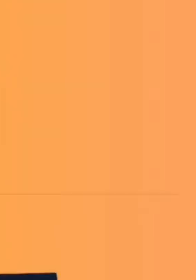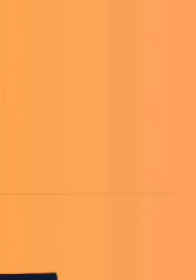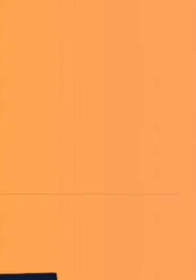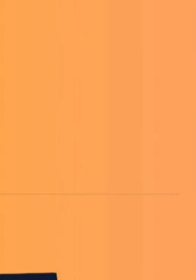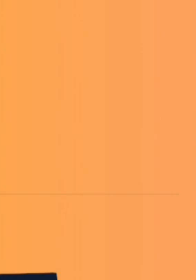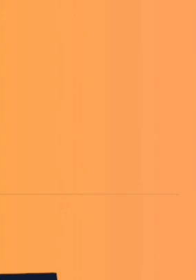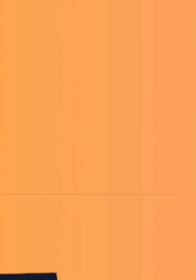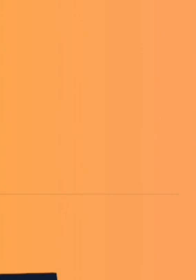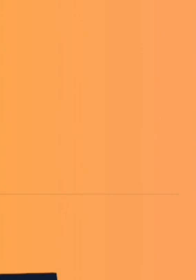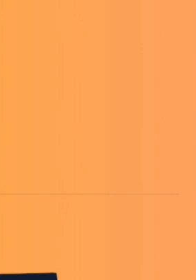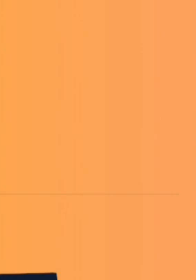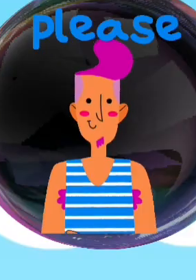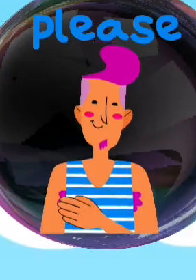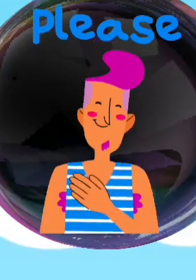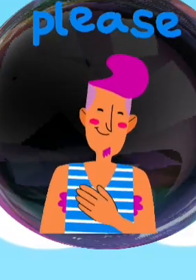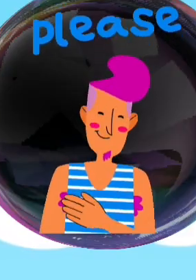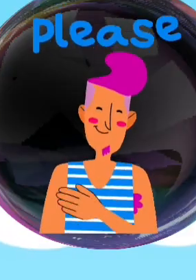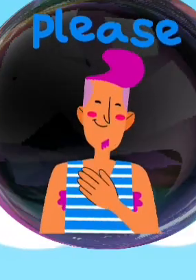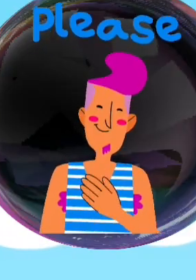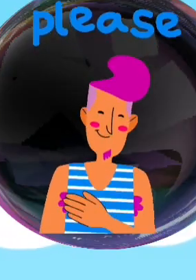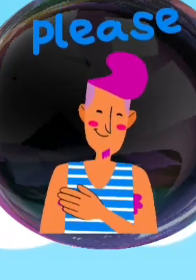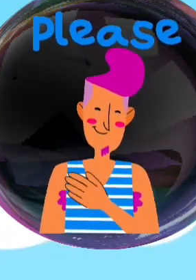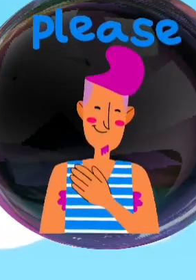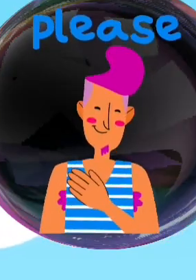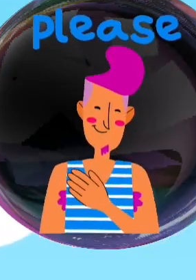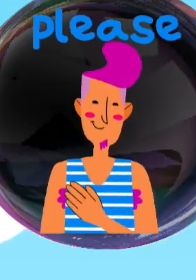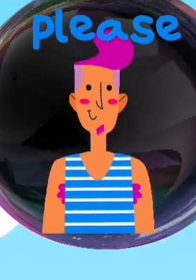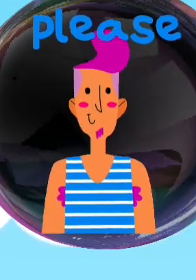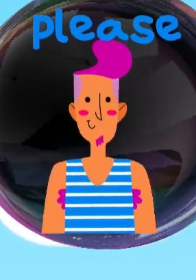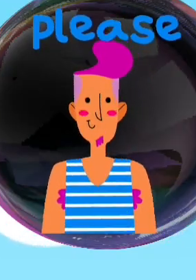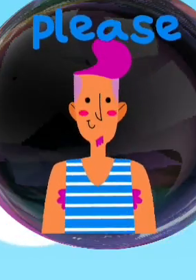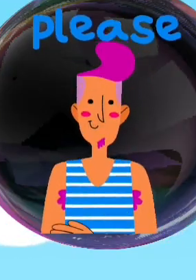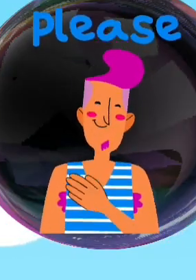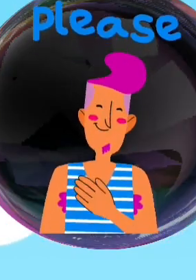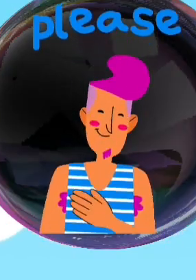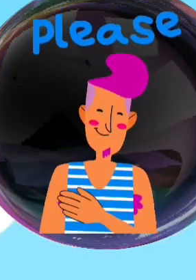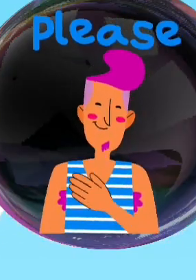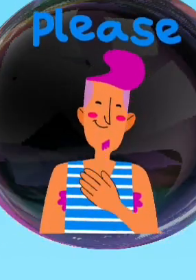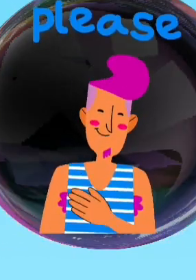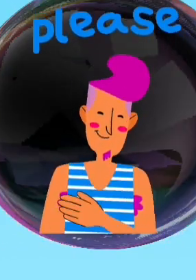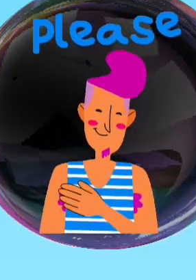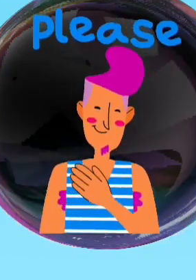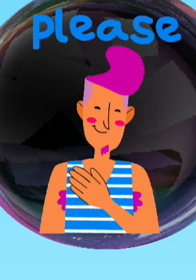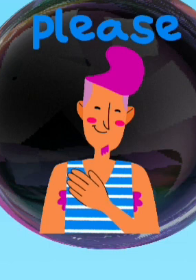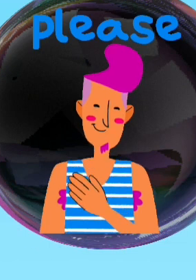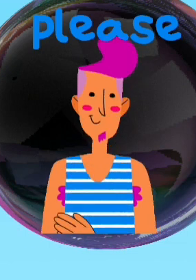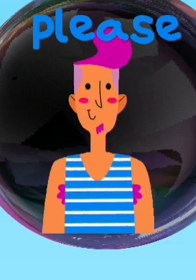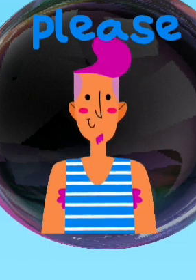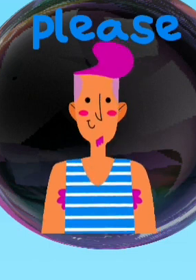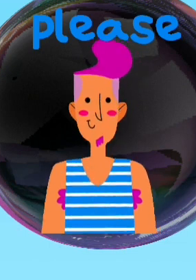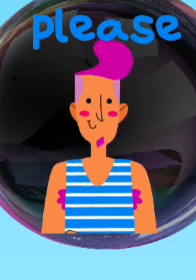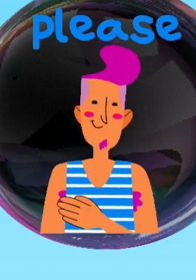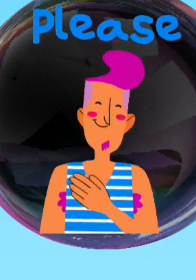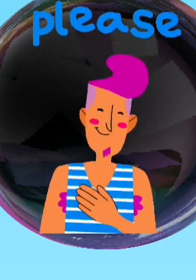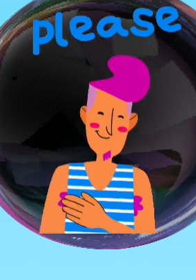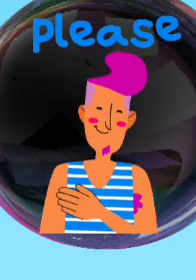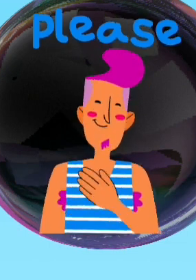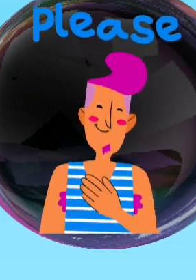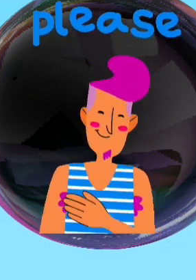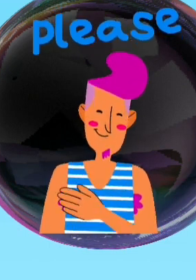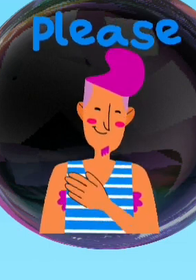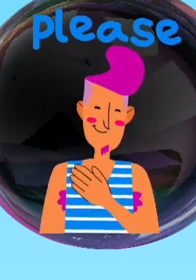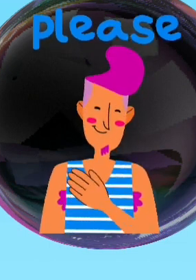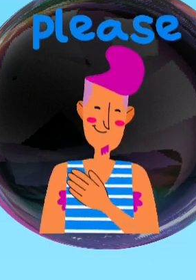To say please, when you really want something, you ask for it with a